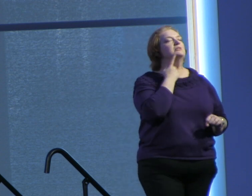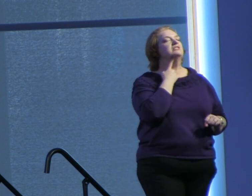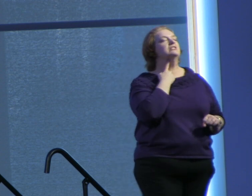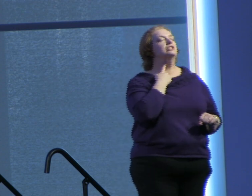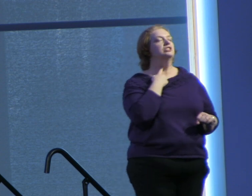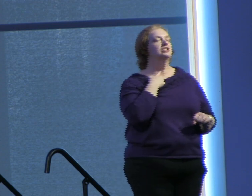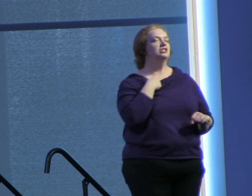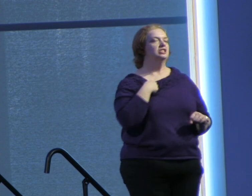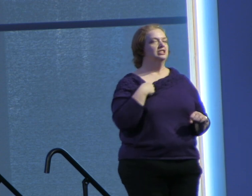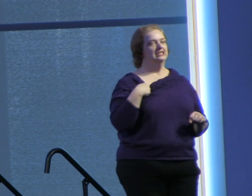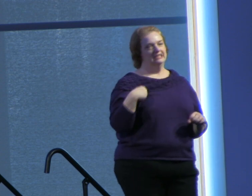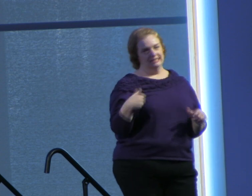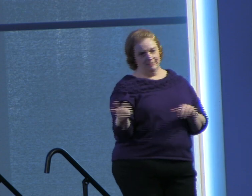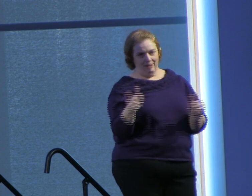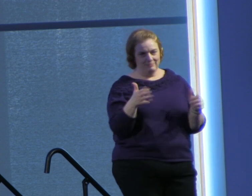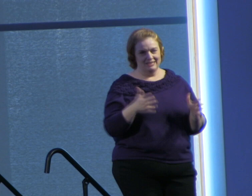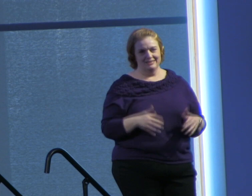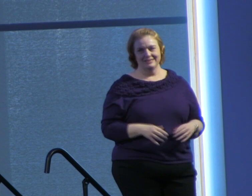Baptist.